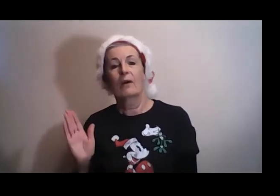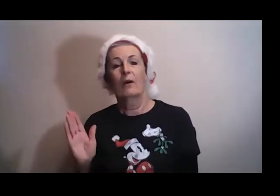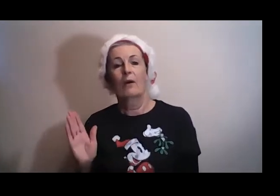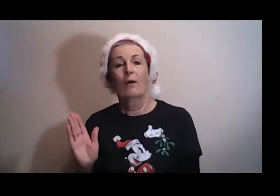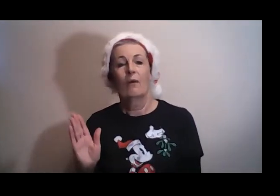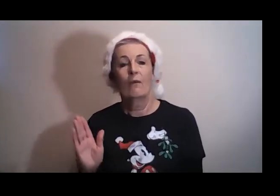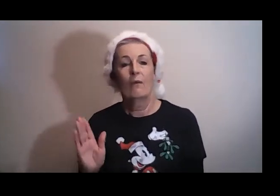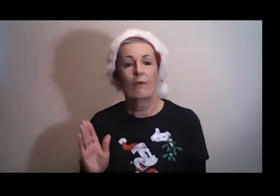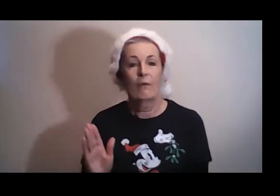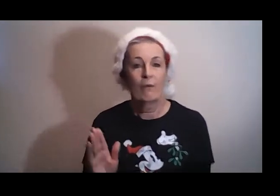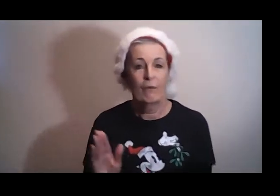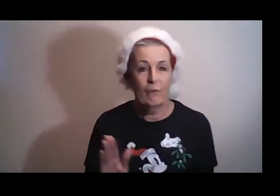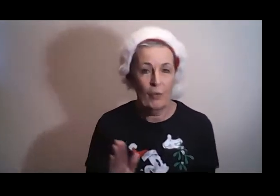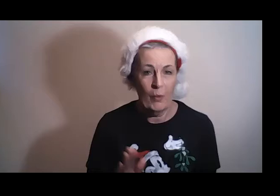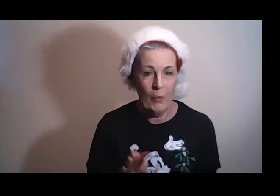but on the other side.